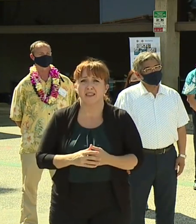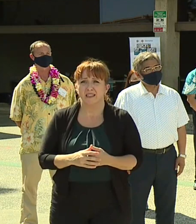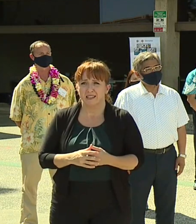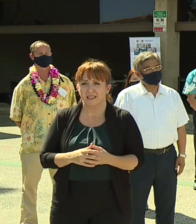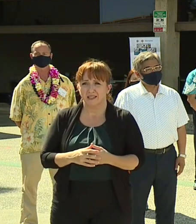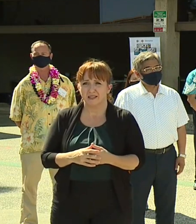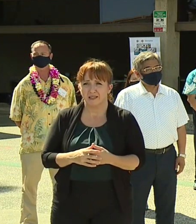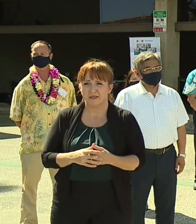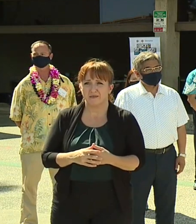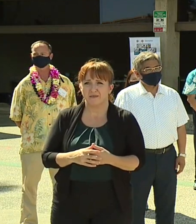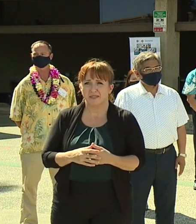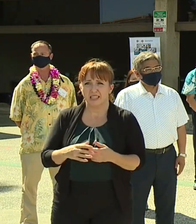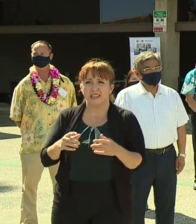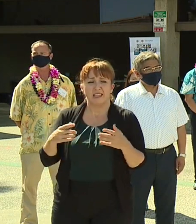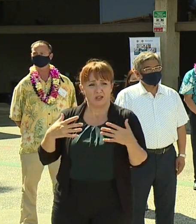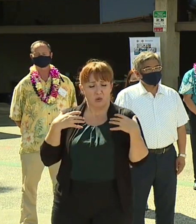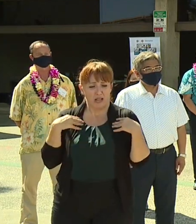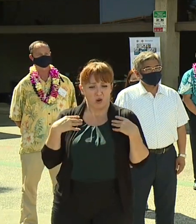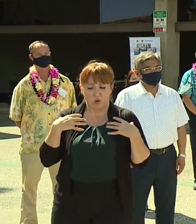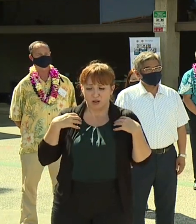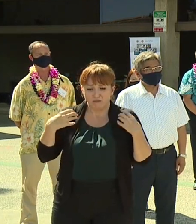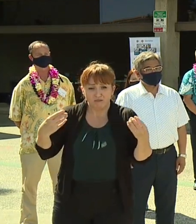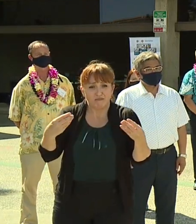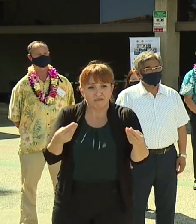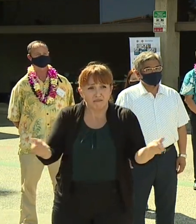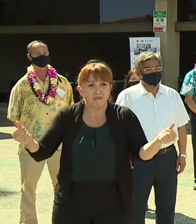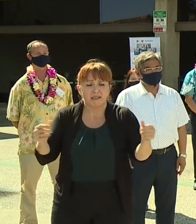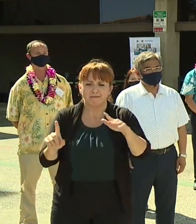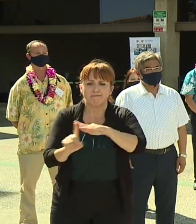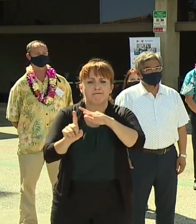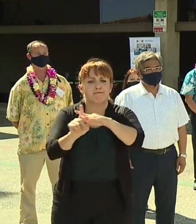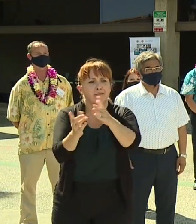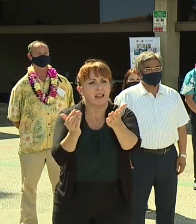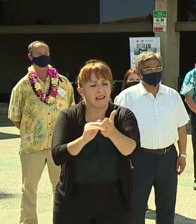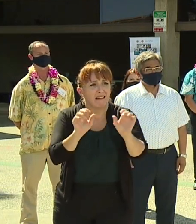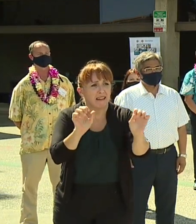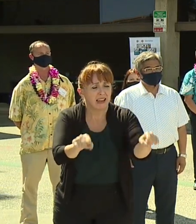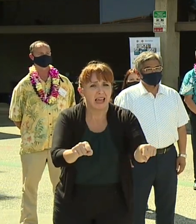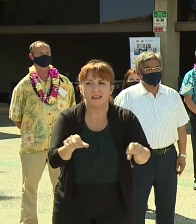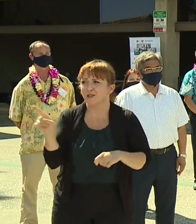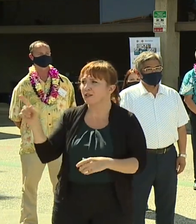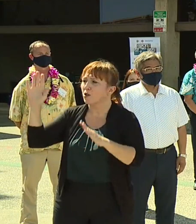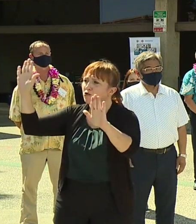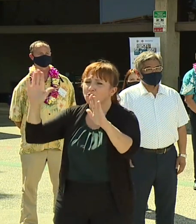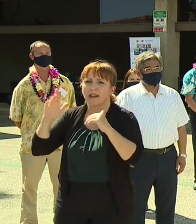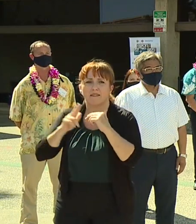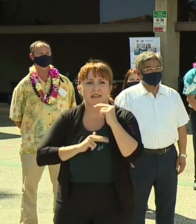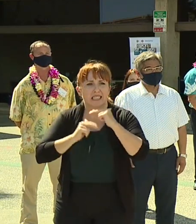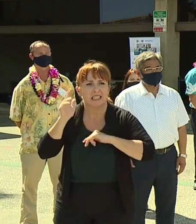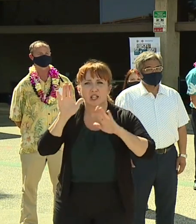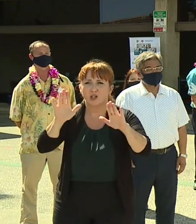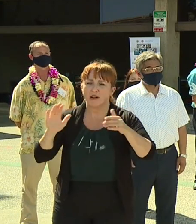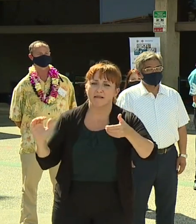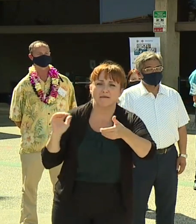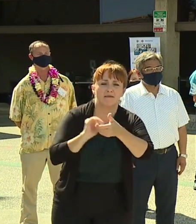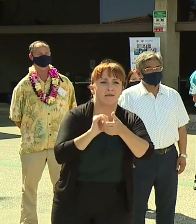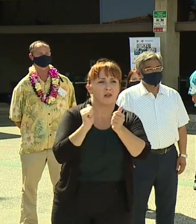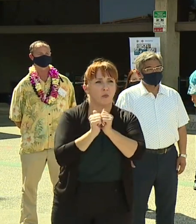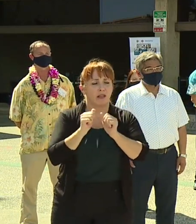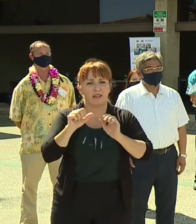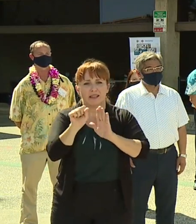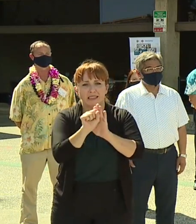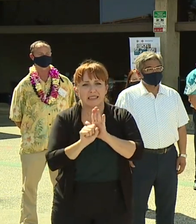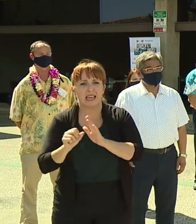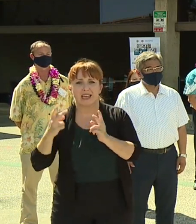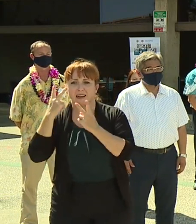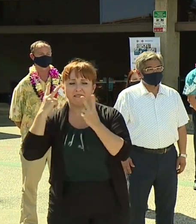again, this is a great facility. This is very, very helpful for our state, for our visitors. It's a great partnership, a great